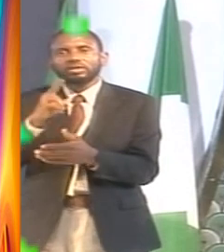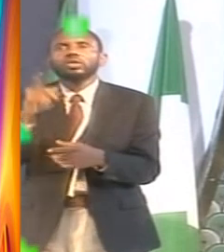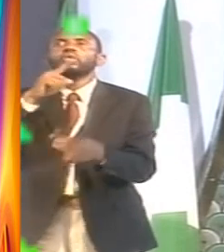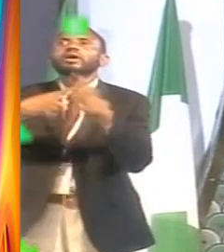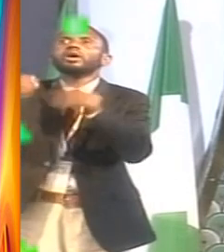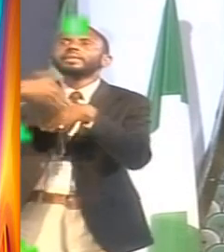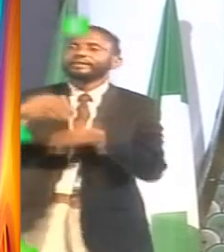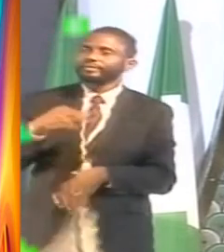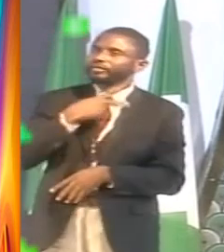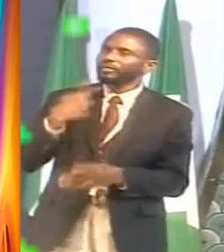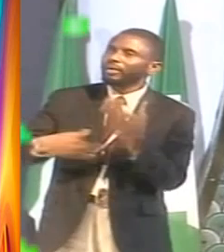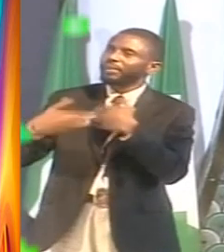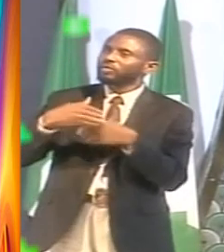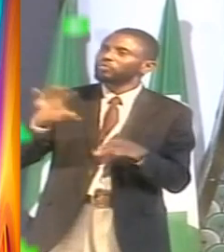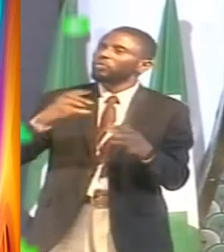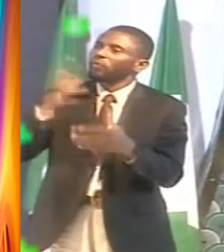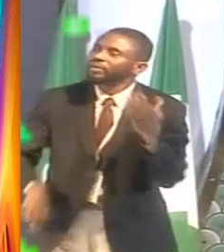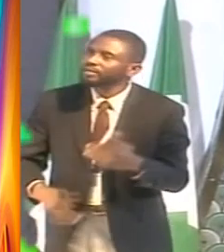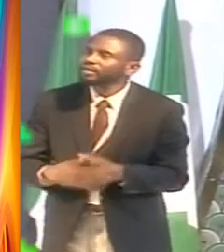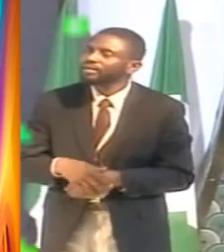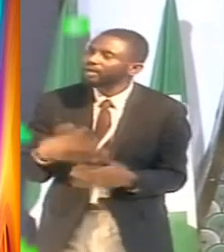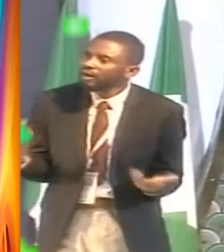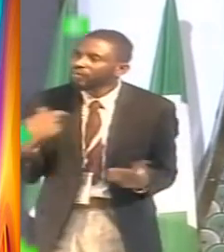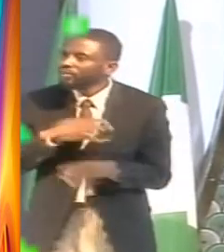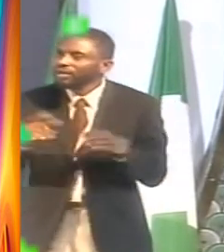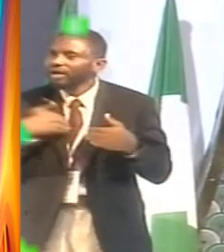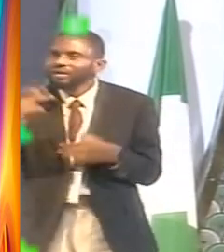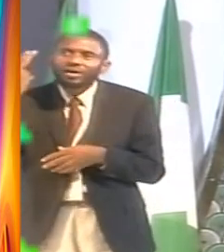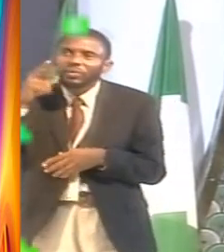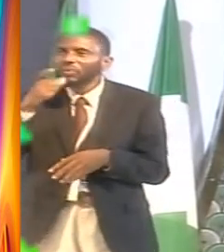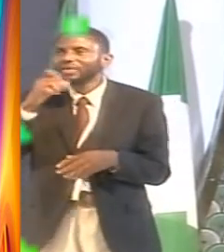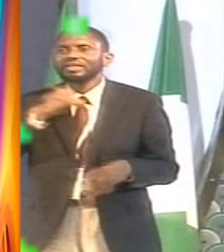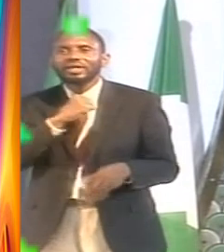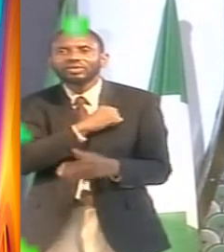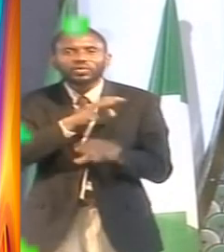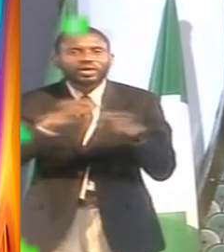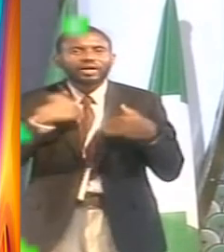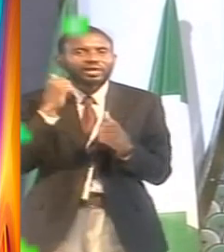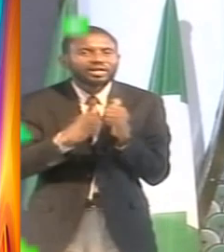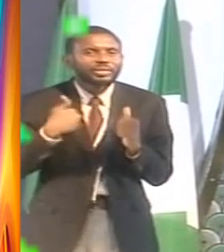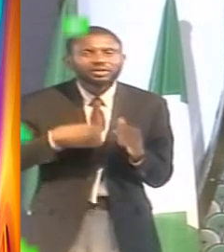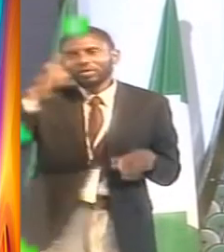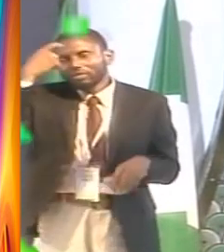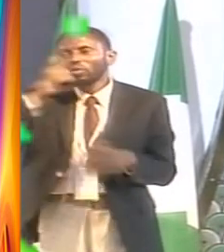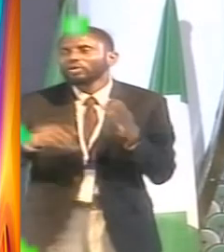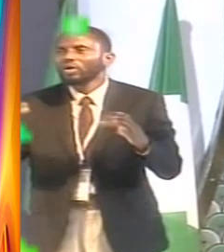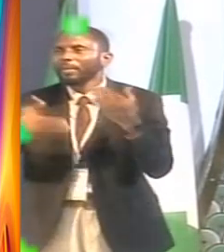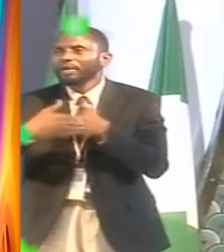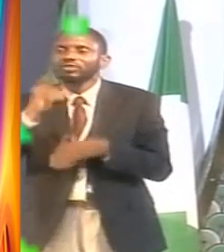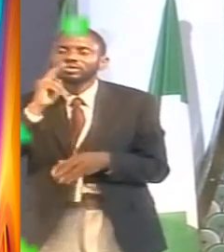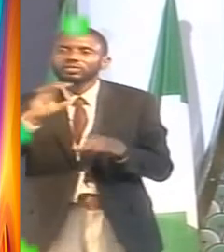what? I said, no, coming home to... He said, we don't have an uncle who is a senator. We don't have anybody in government. What are we coming to Nigeria to